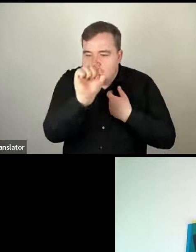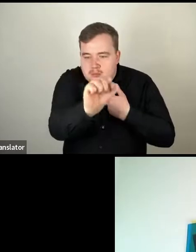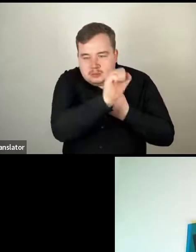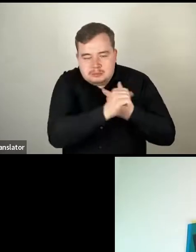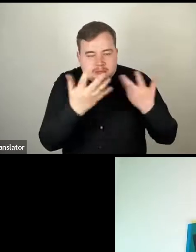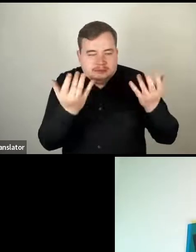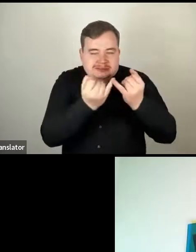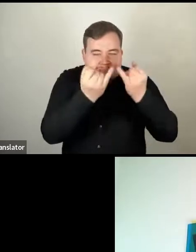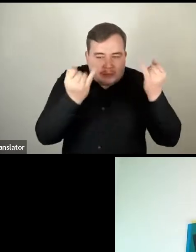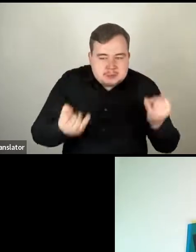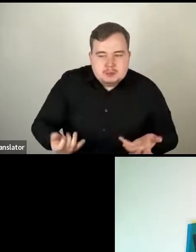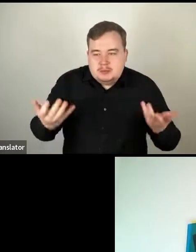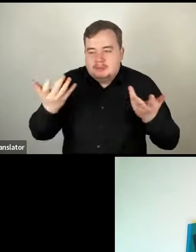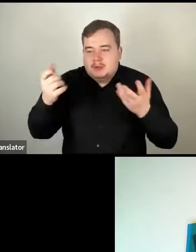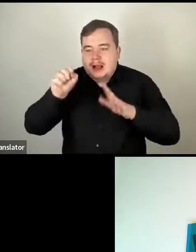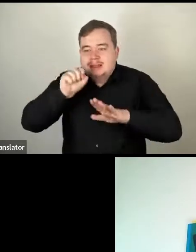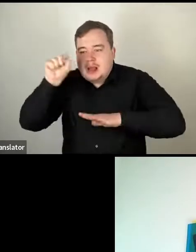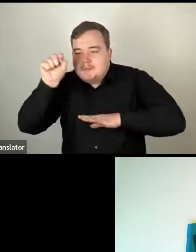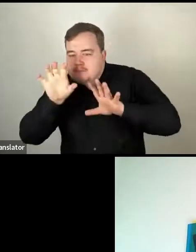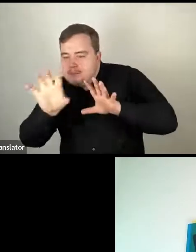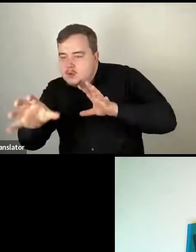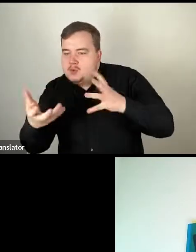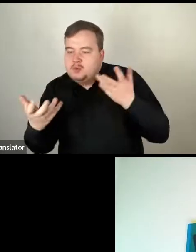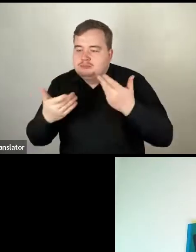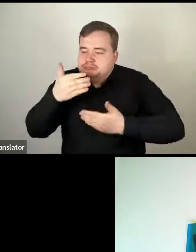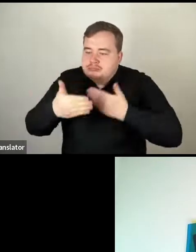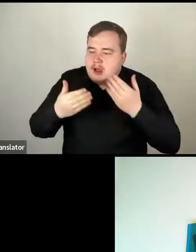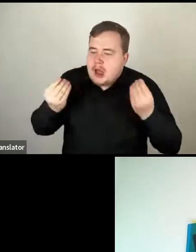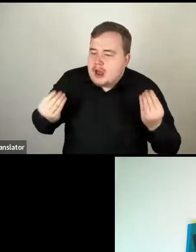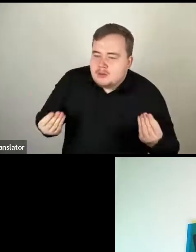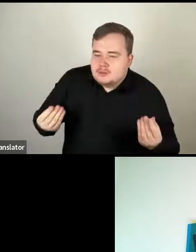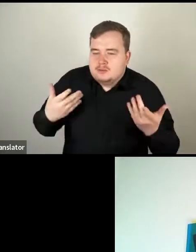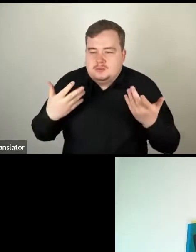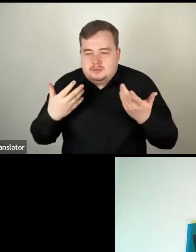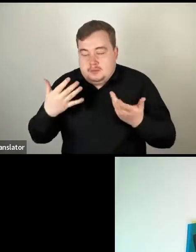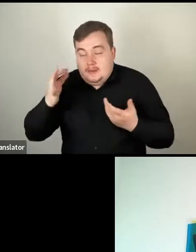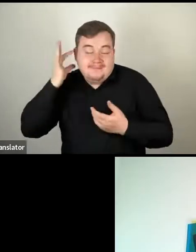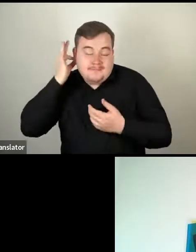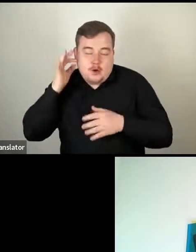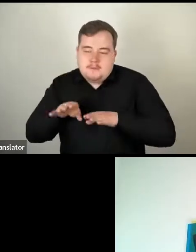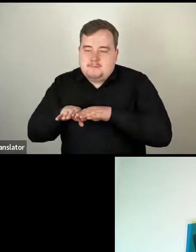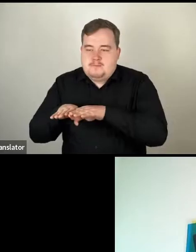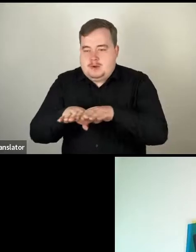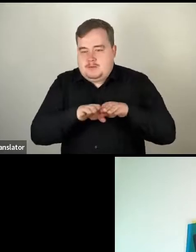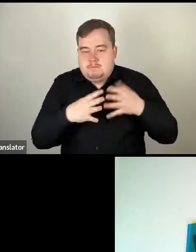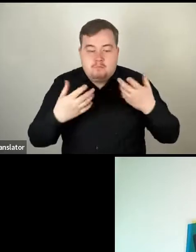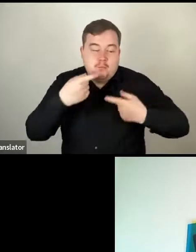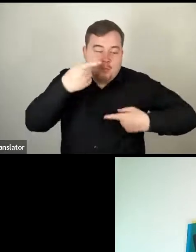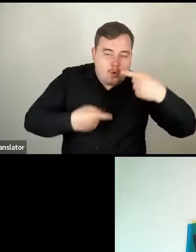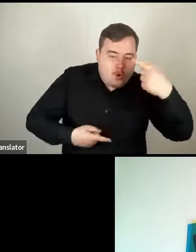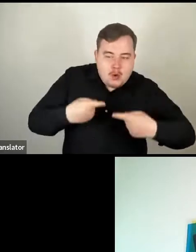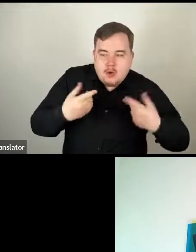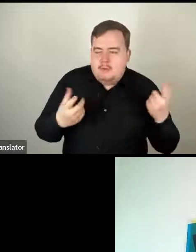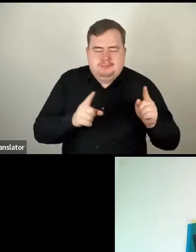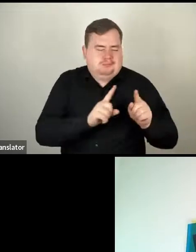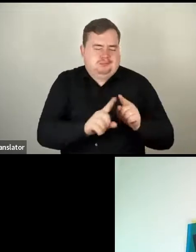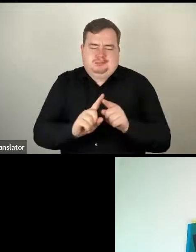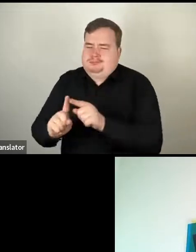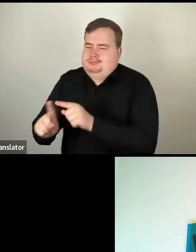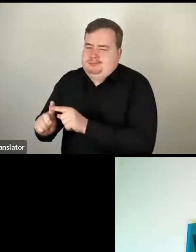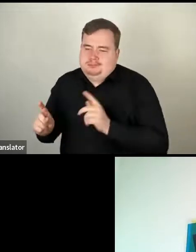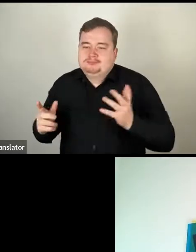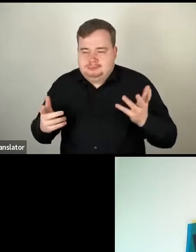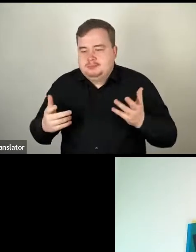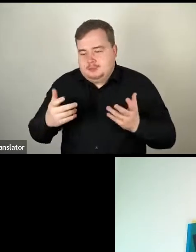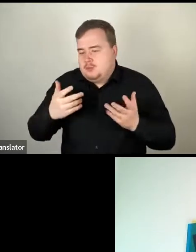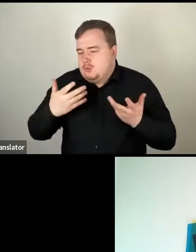champion progress towards gender equality in politics and indeed in all spheres. This crucial role